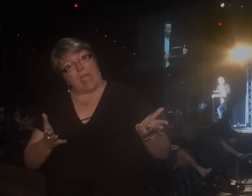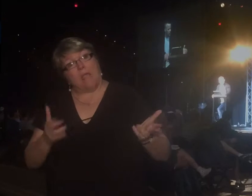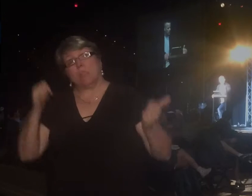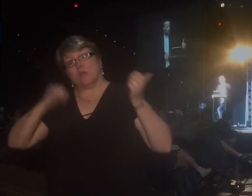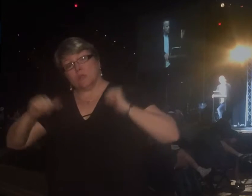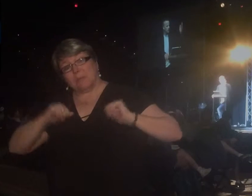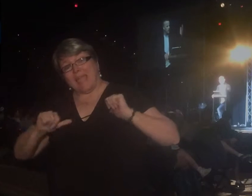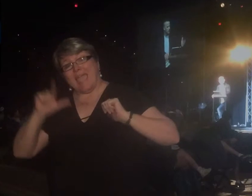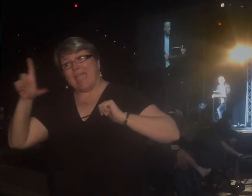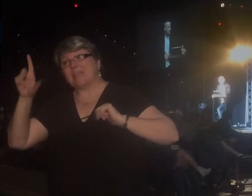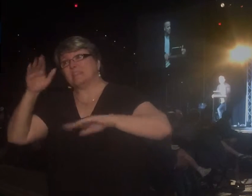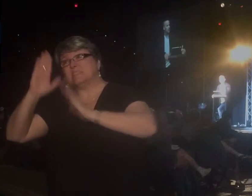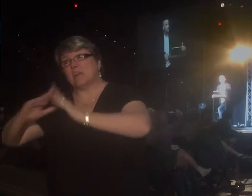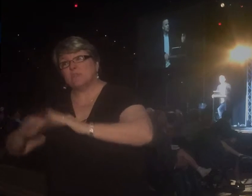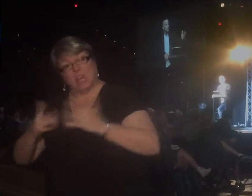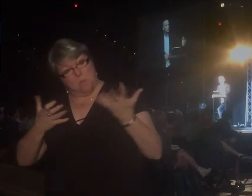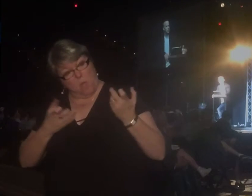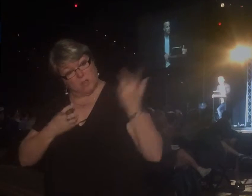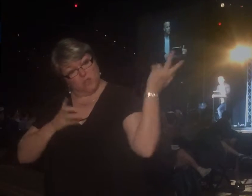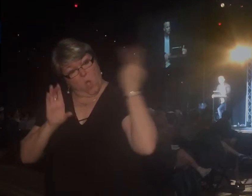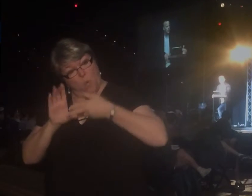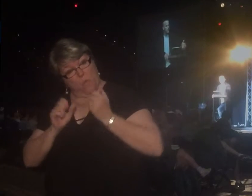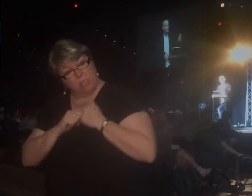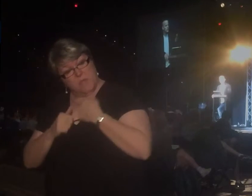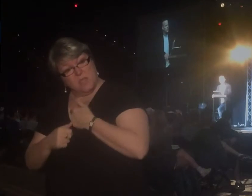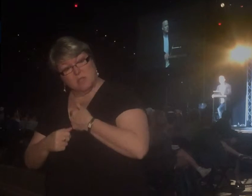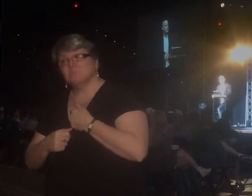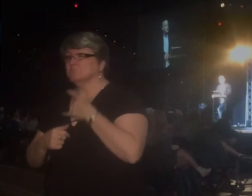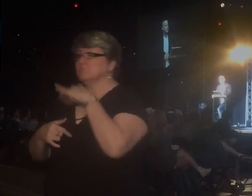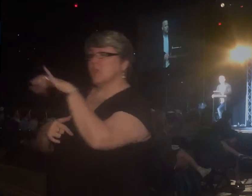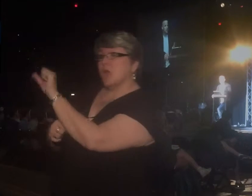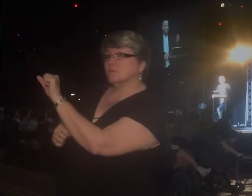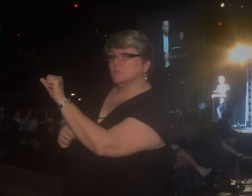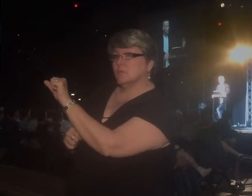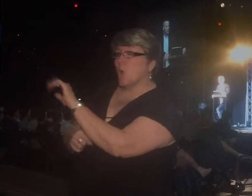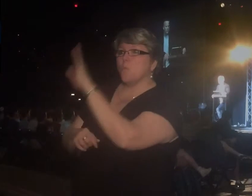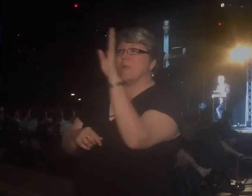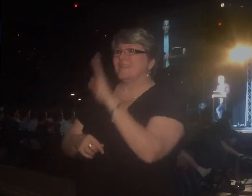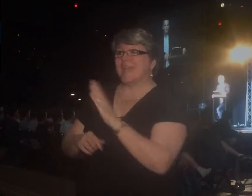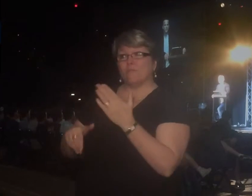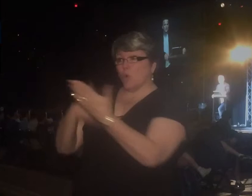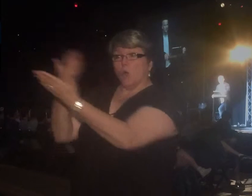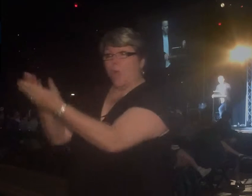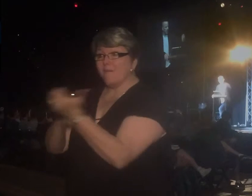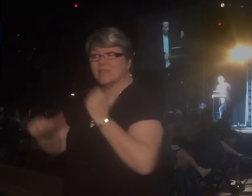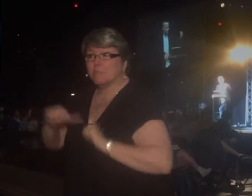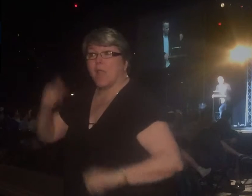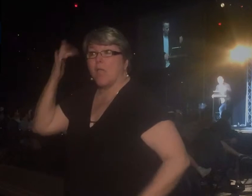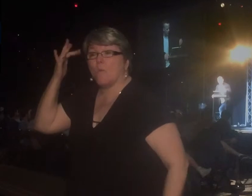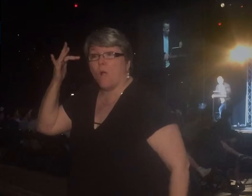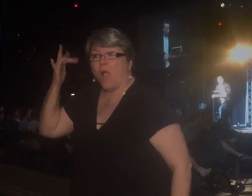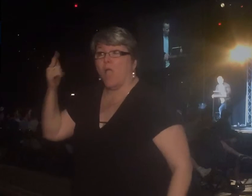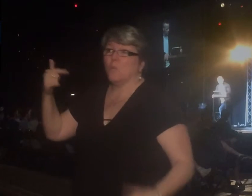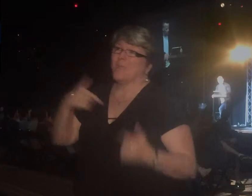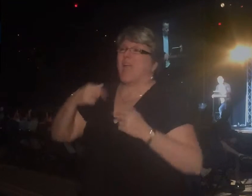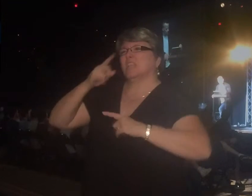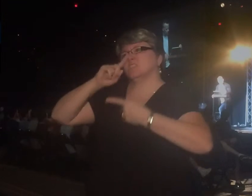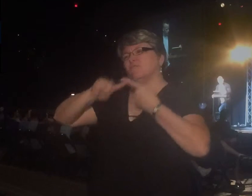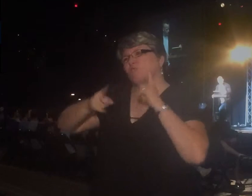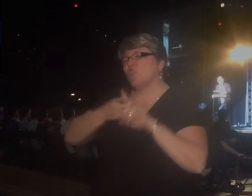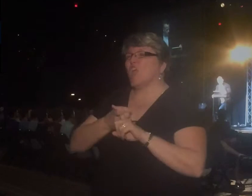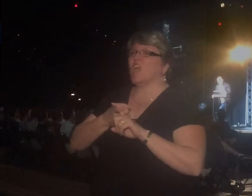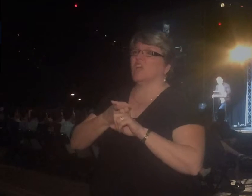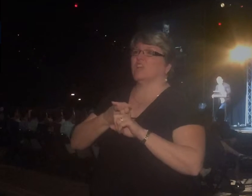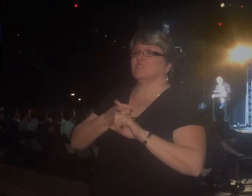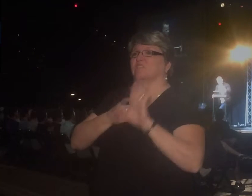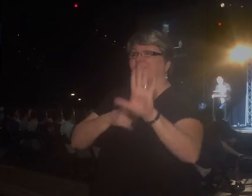hey, there's a play showing downtown I'd like to see. Will you go with me? And she said yes. We never made it to the play because we had some